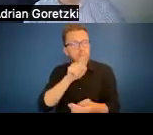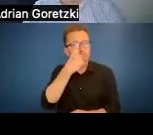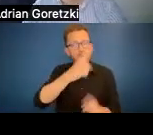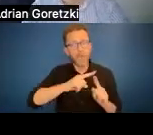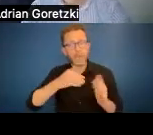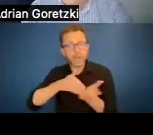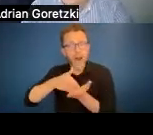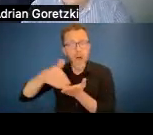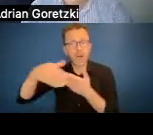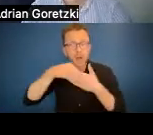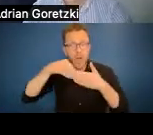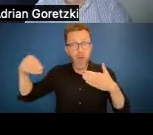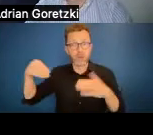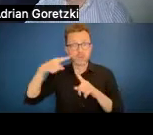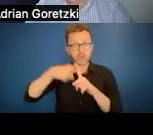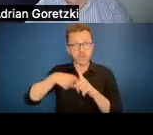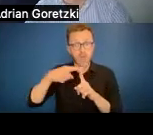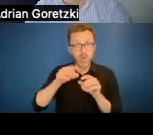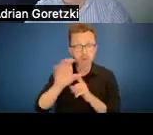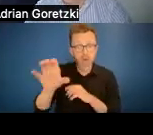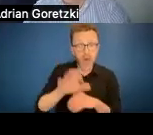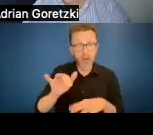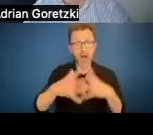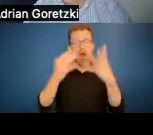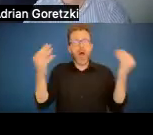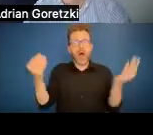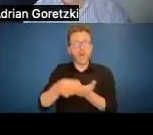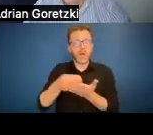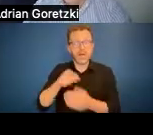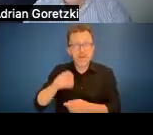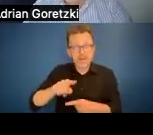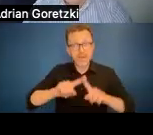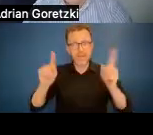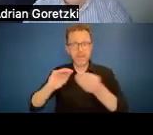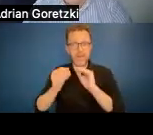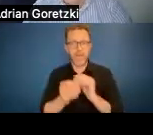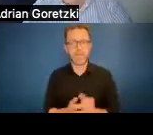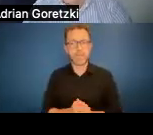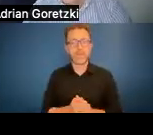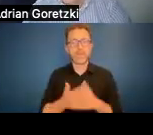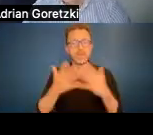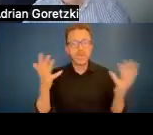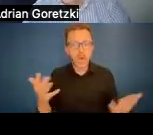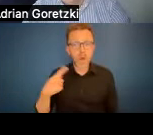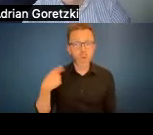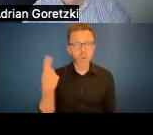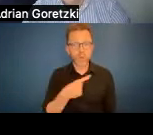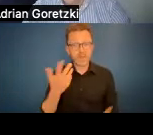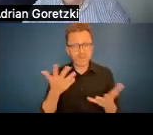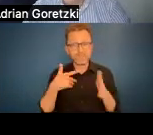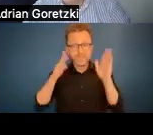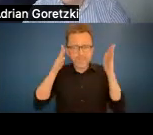there was like a disease, there were 5 cases worldwide, and we really looked for a neurologist